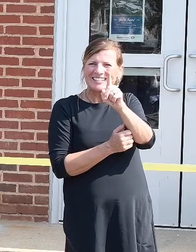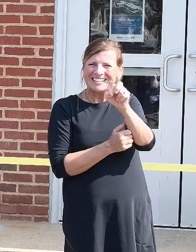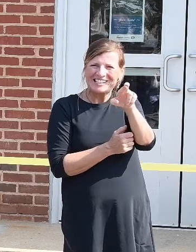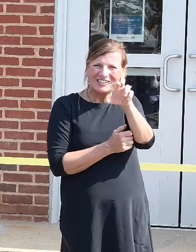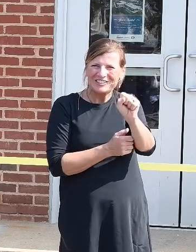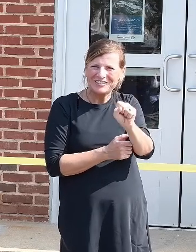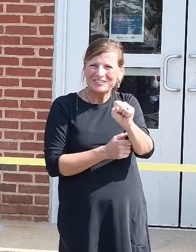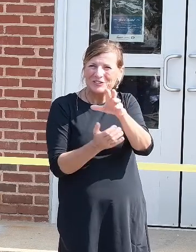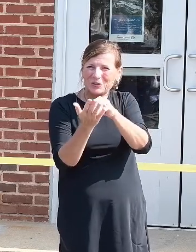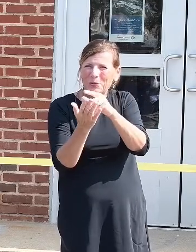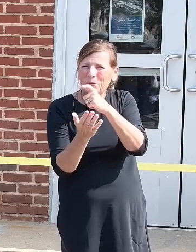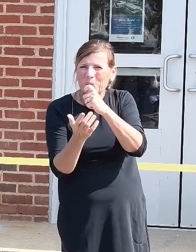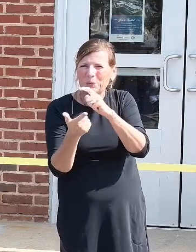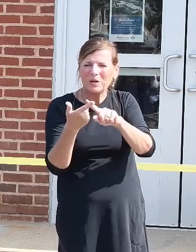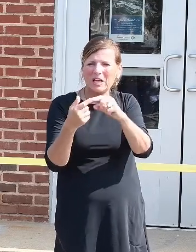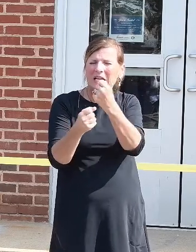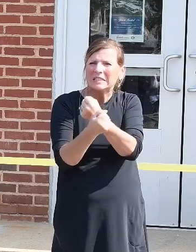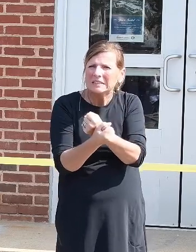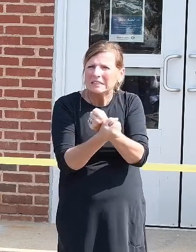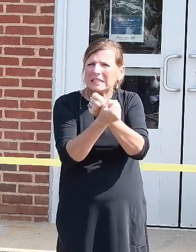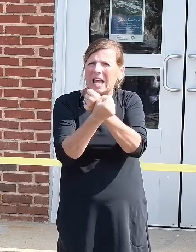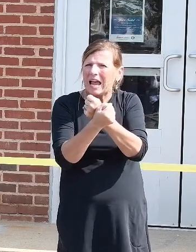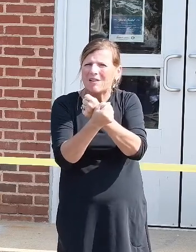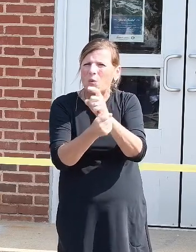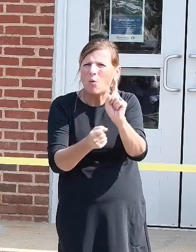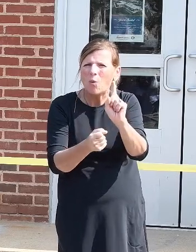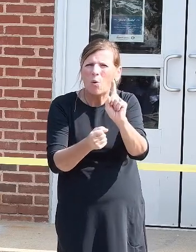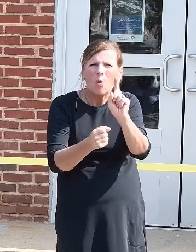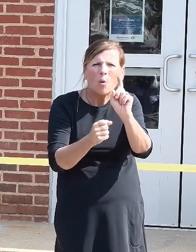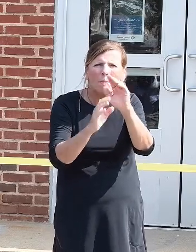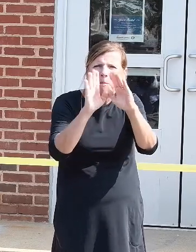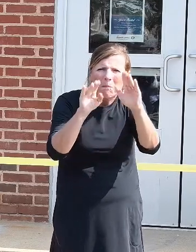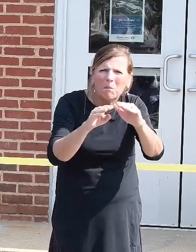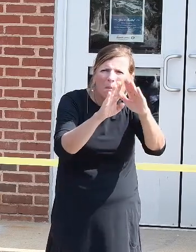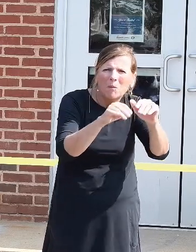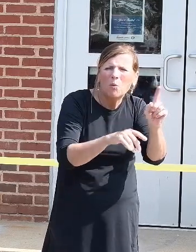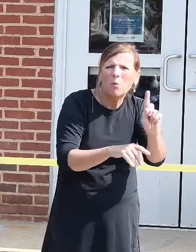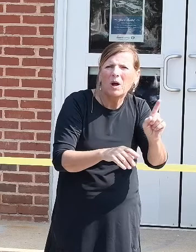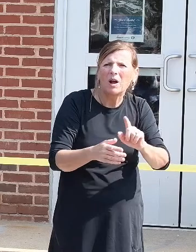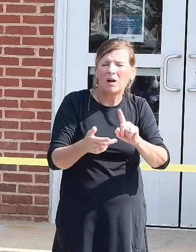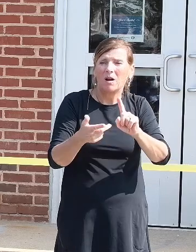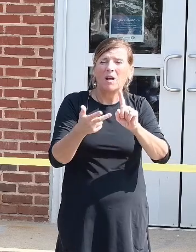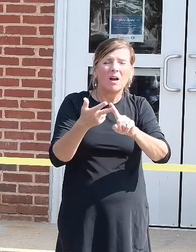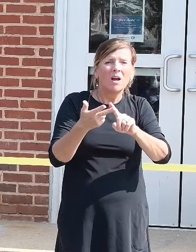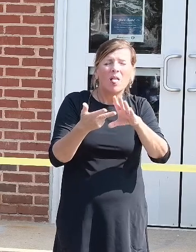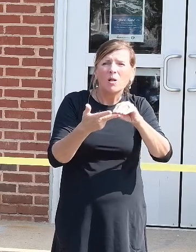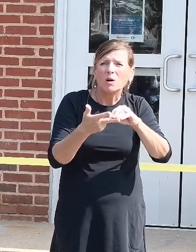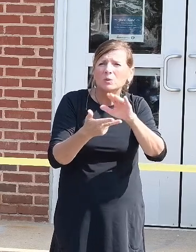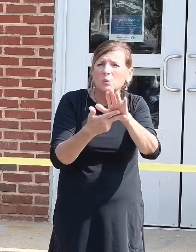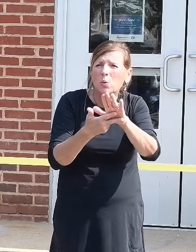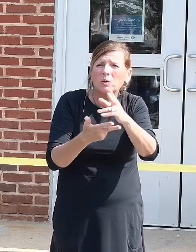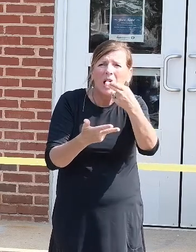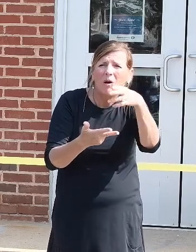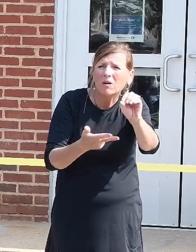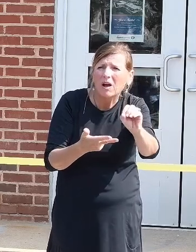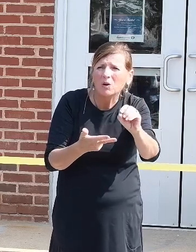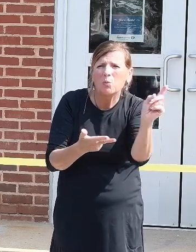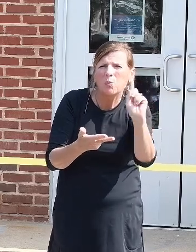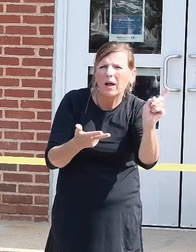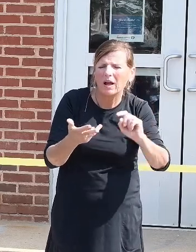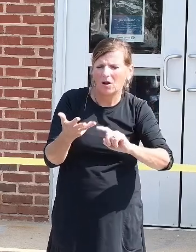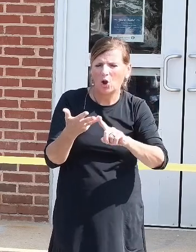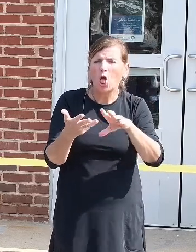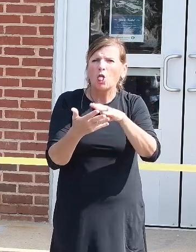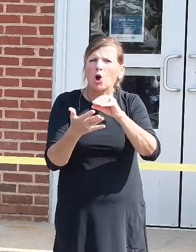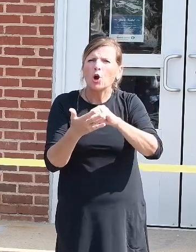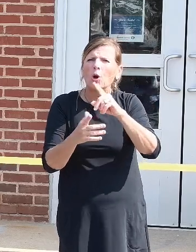learn about the slave quarters, where they were, to learn about the schools in Howard County, where they were, to learn about